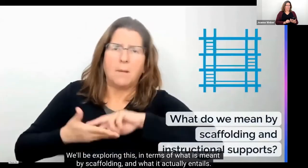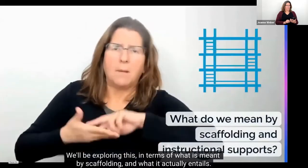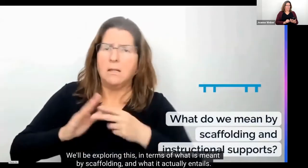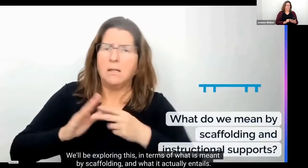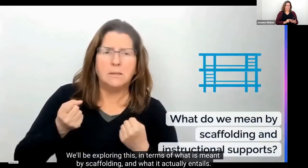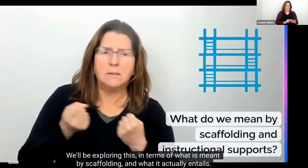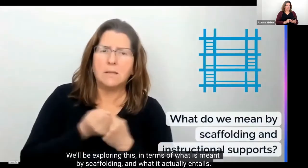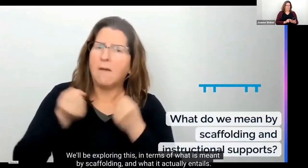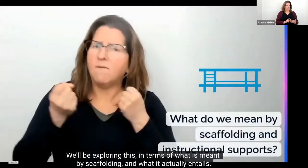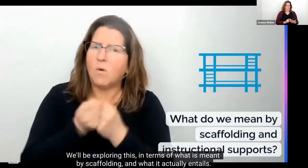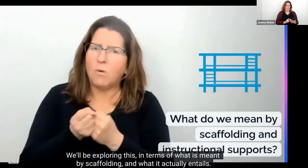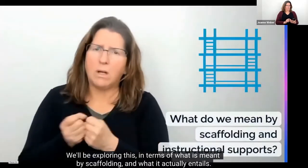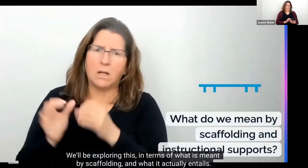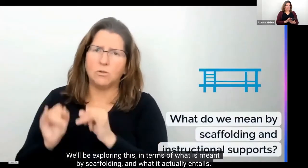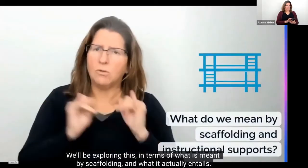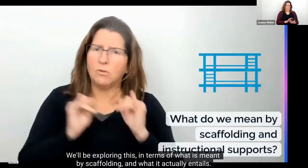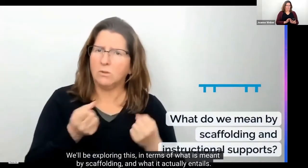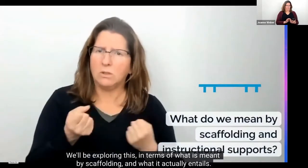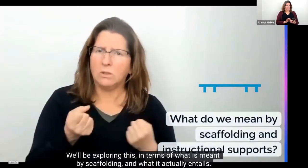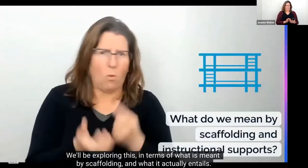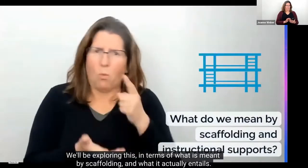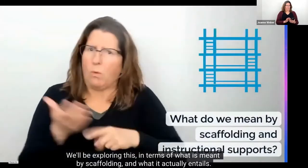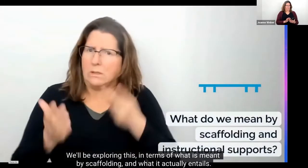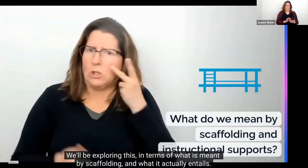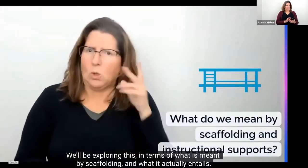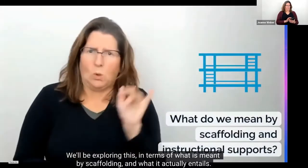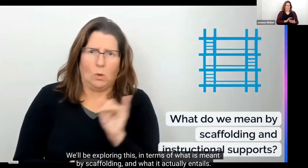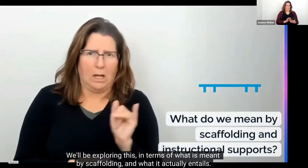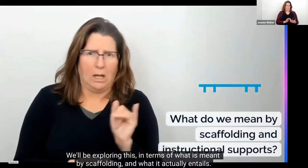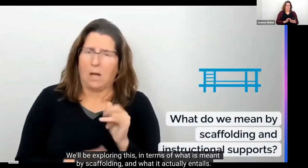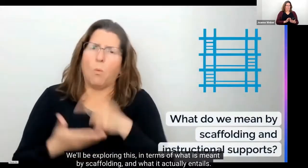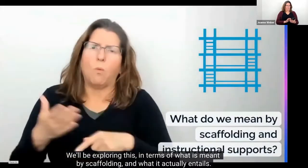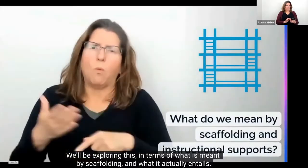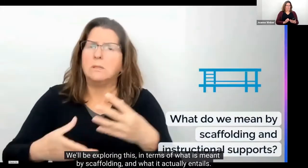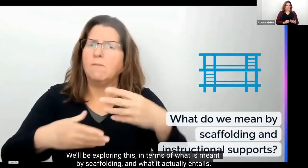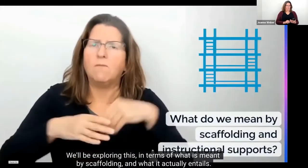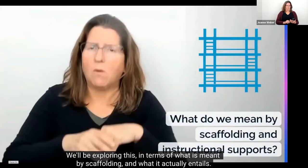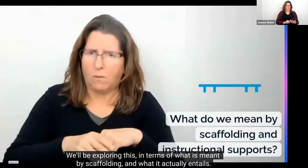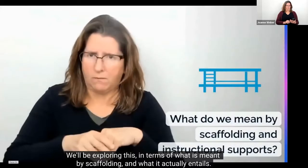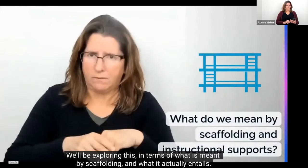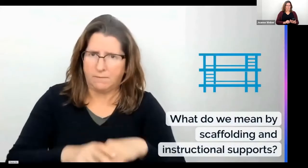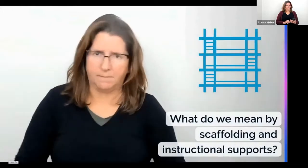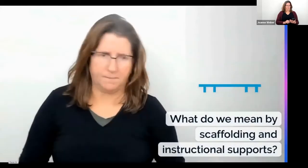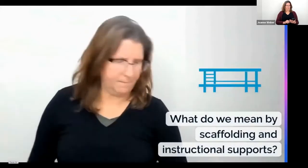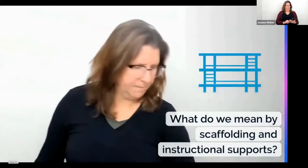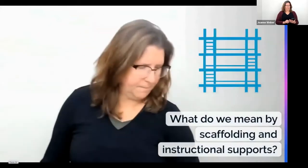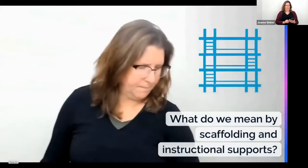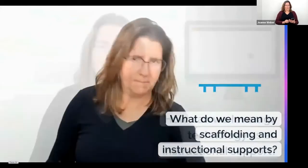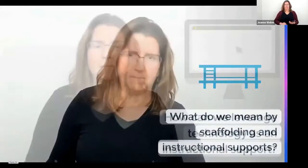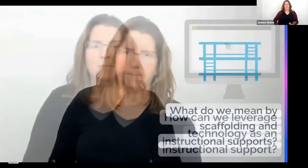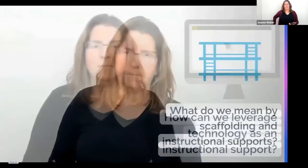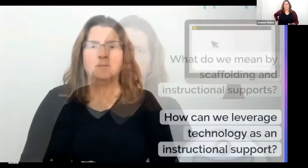We'll be exploring this in terms of what is meant by scaffolding and what it actually entails.